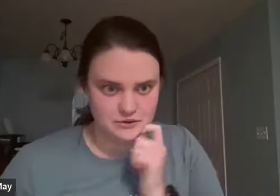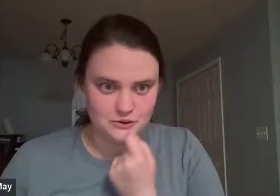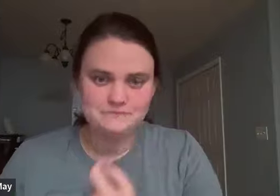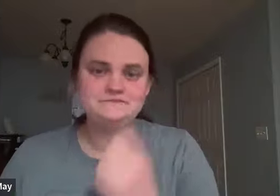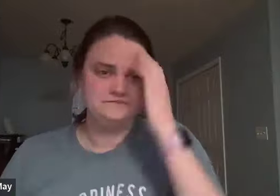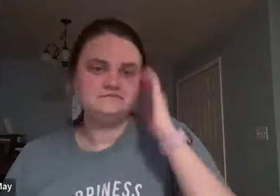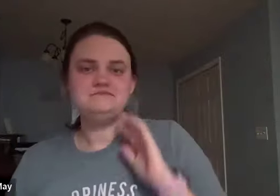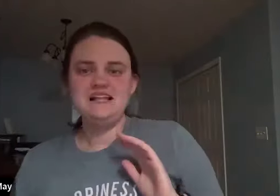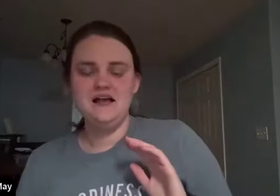cool.